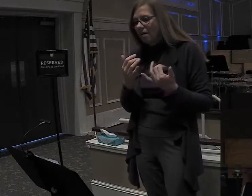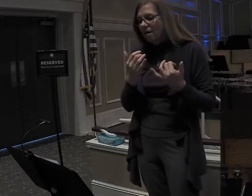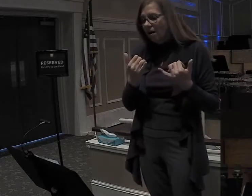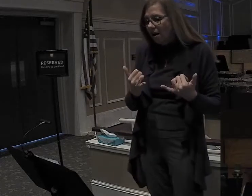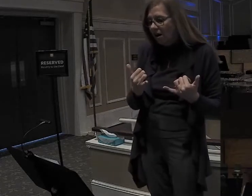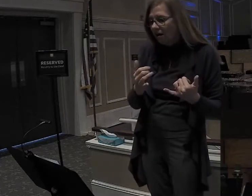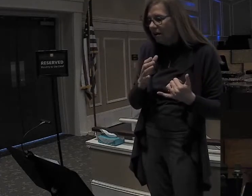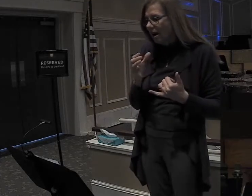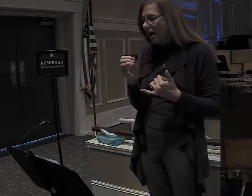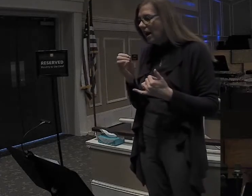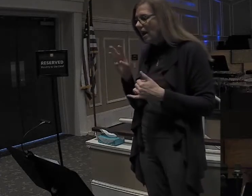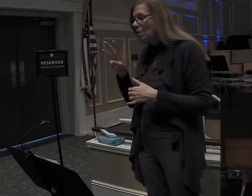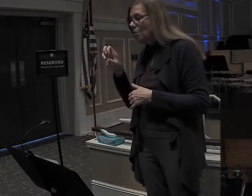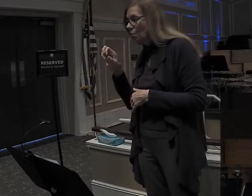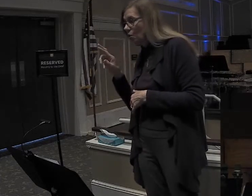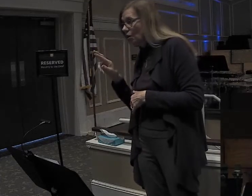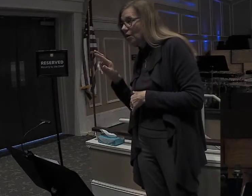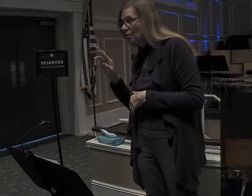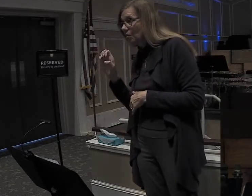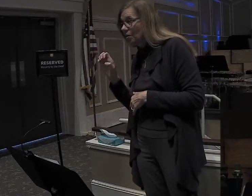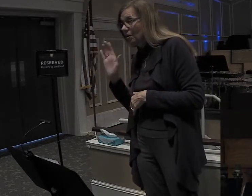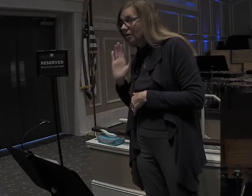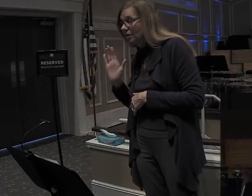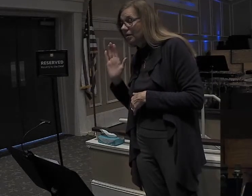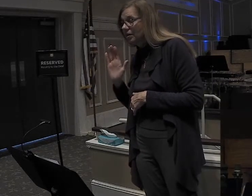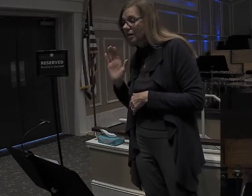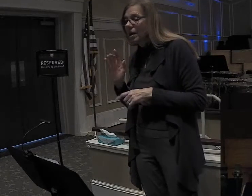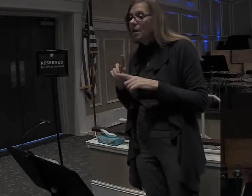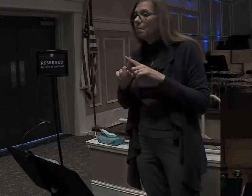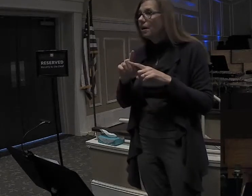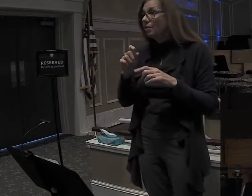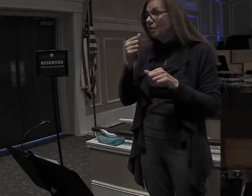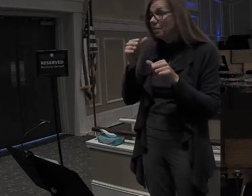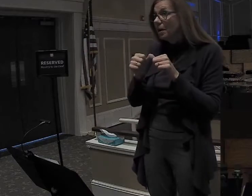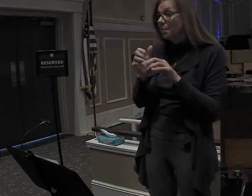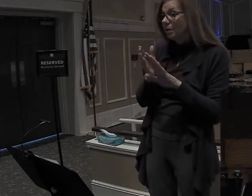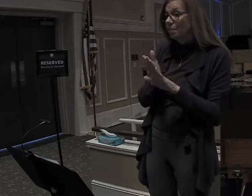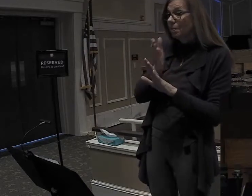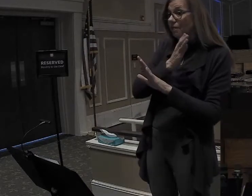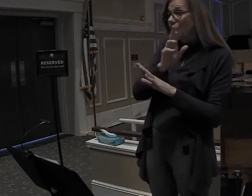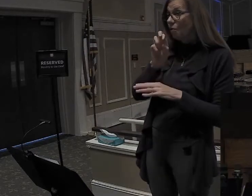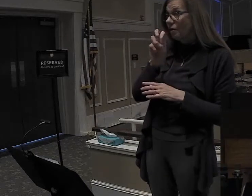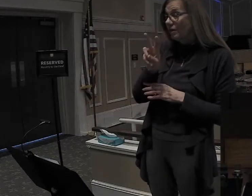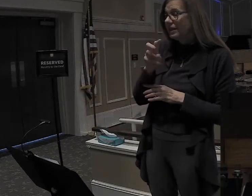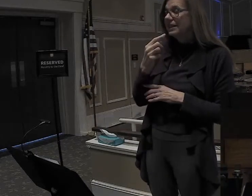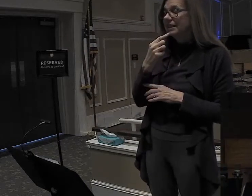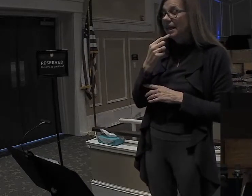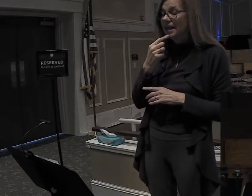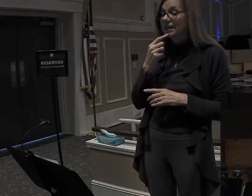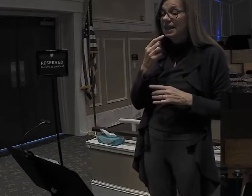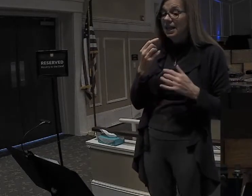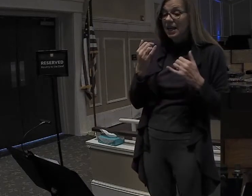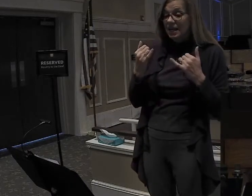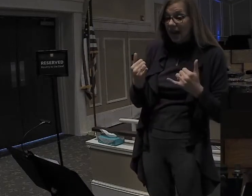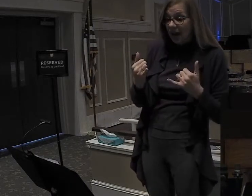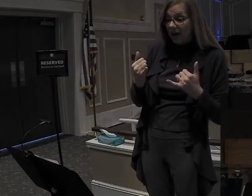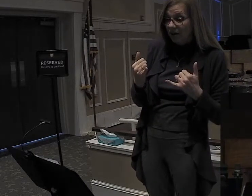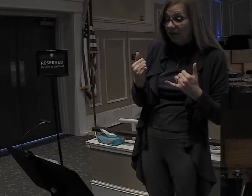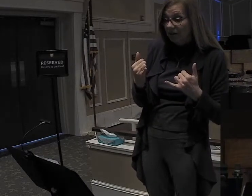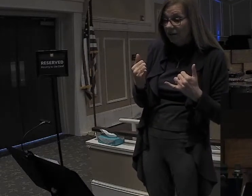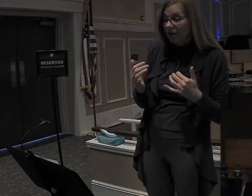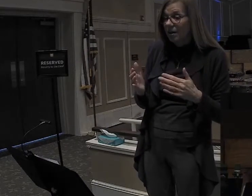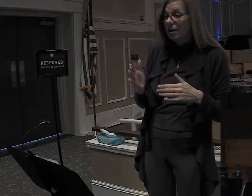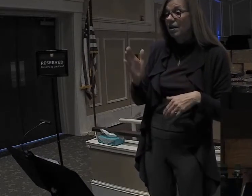who was and is and who what? And is to come. But now, He's no longer is to come.